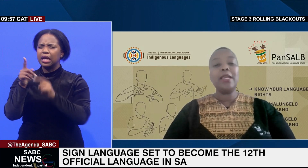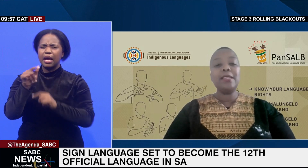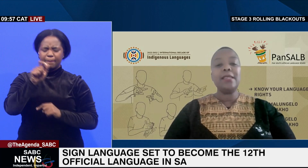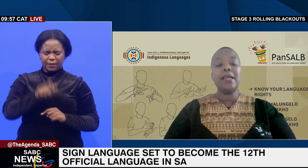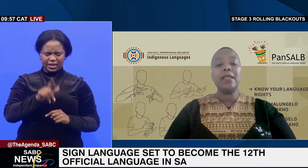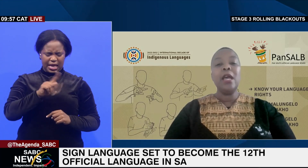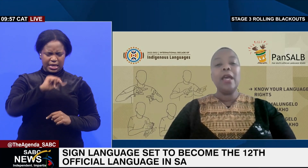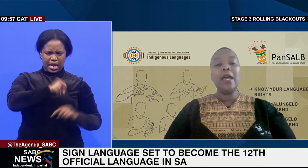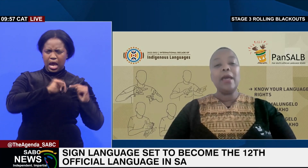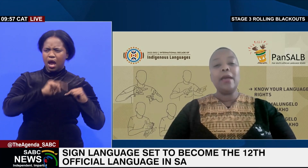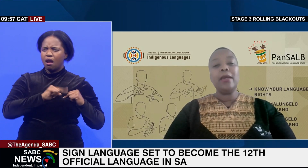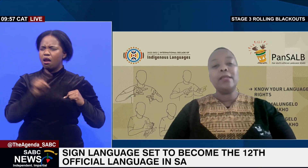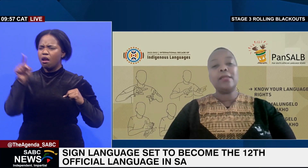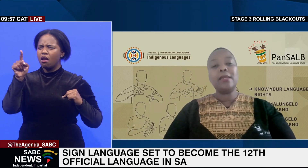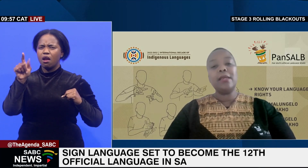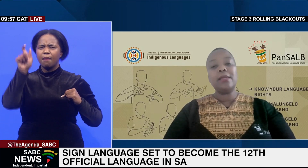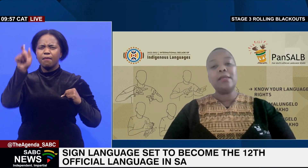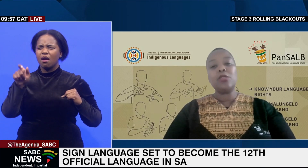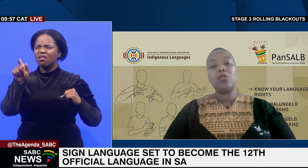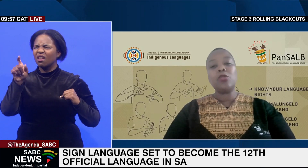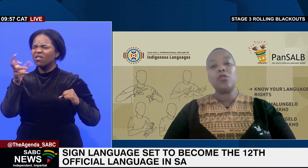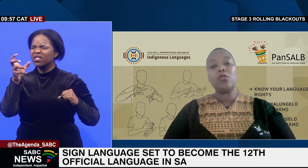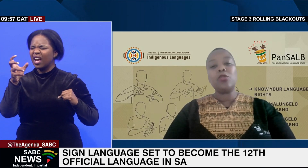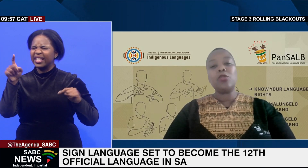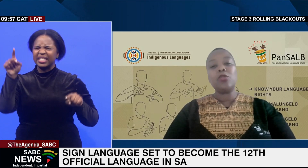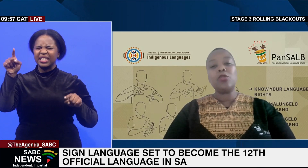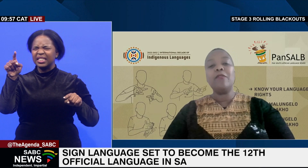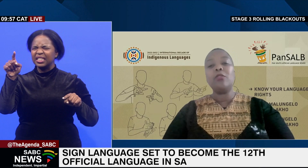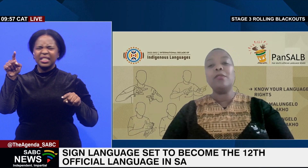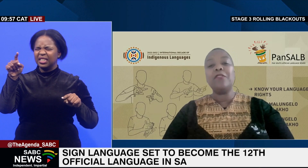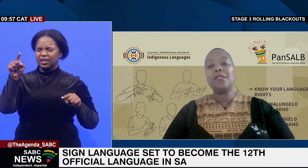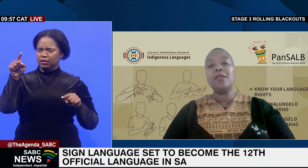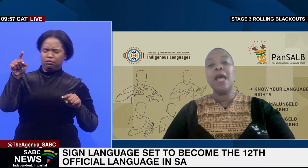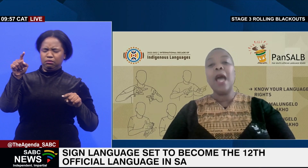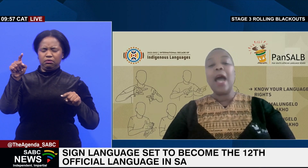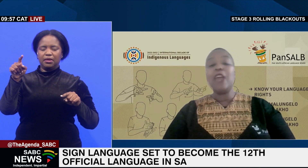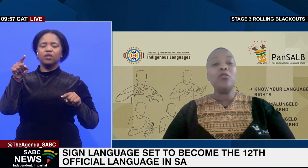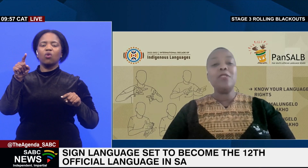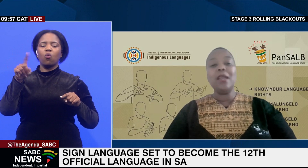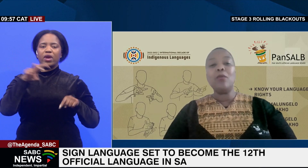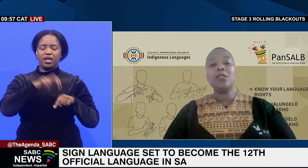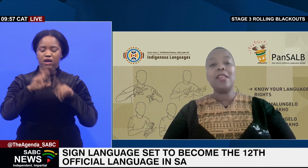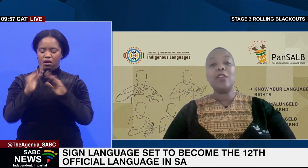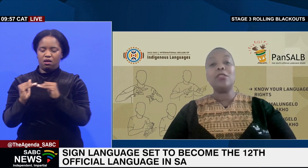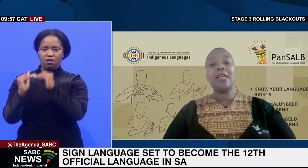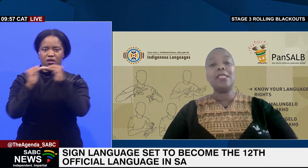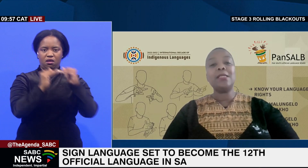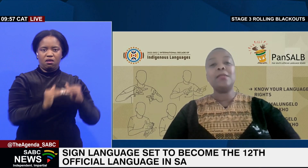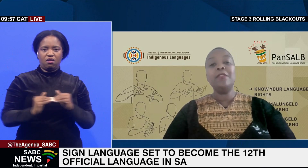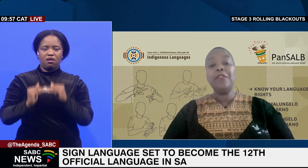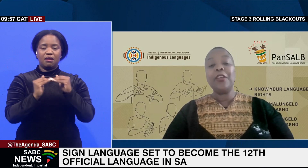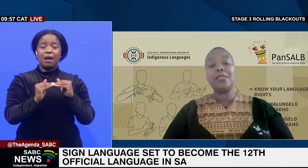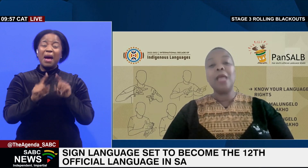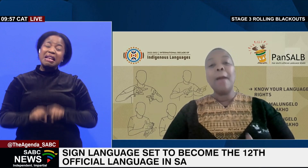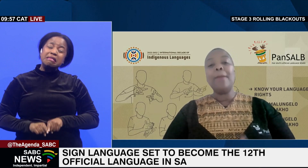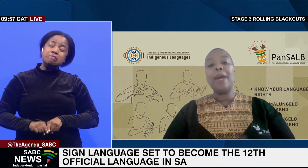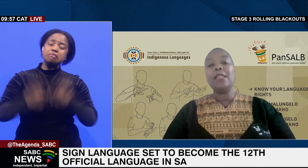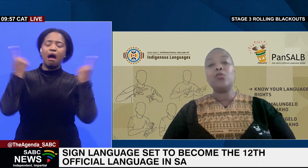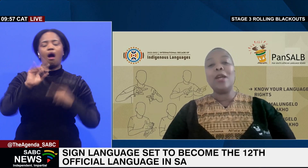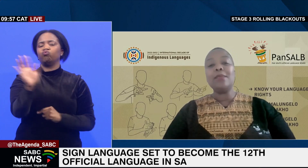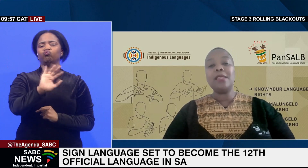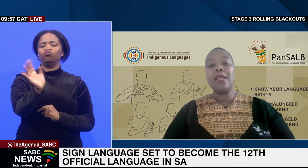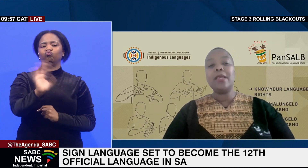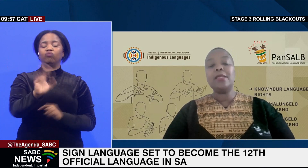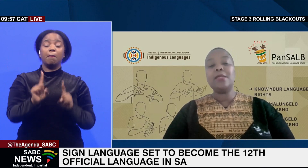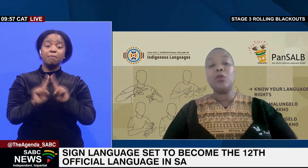the KZN as compared to someone who's coming from the Free State. I know their languages, they're not that different, but